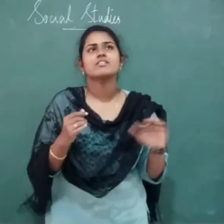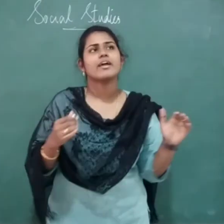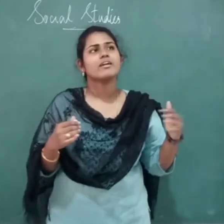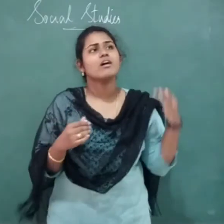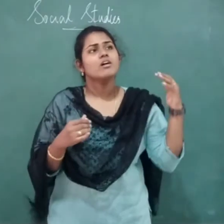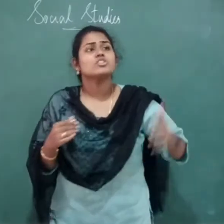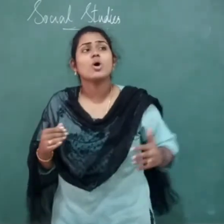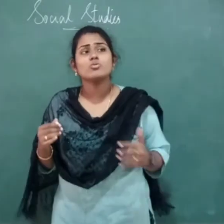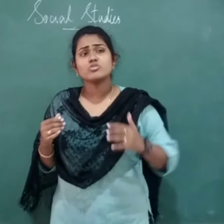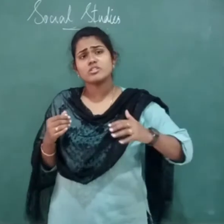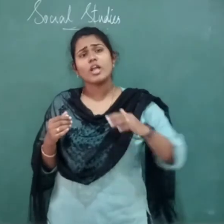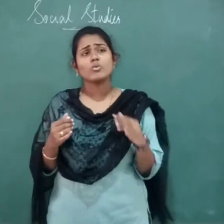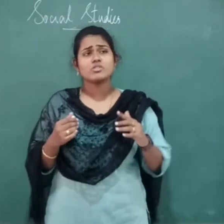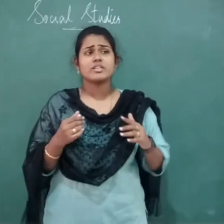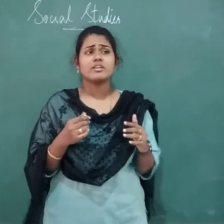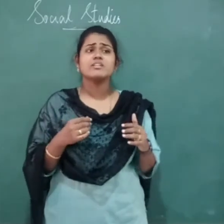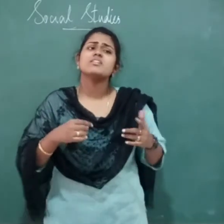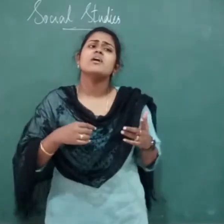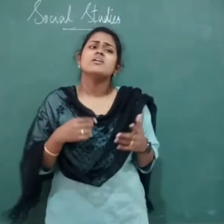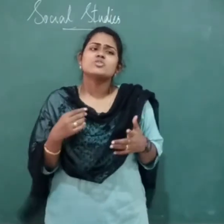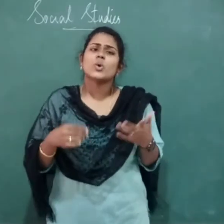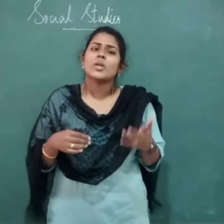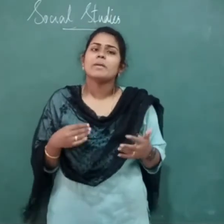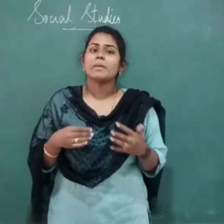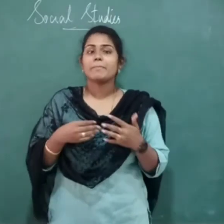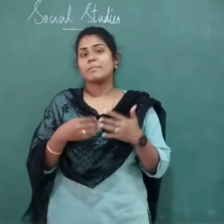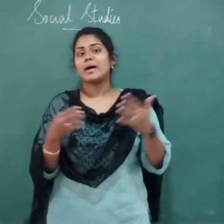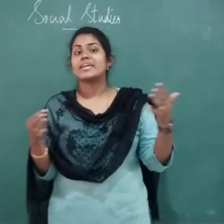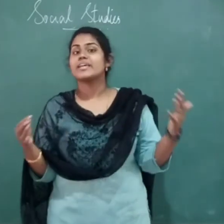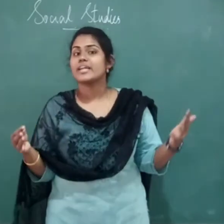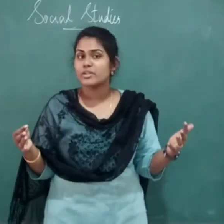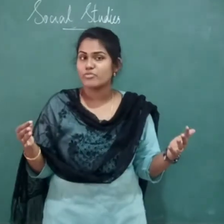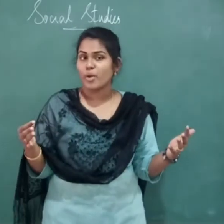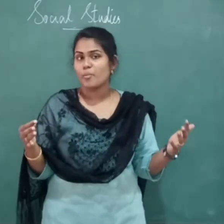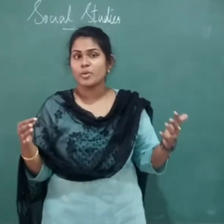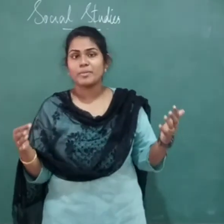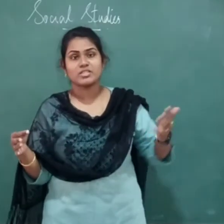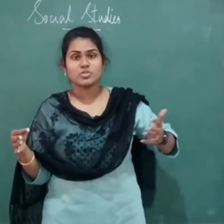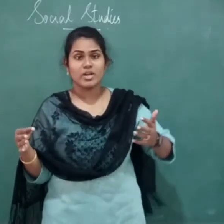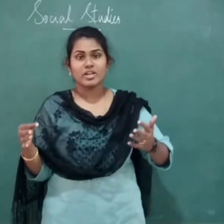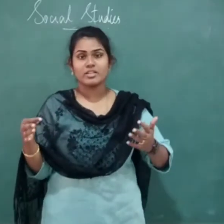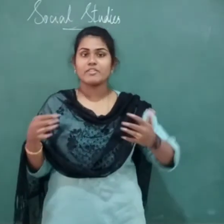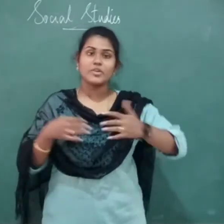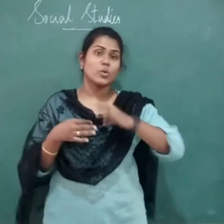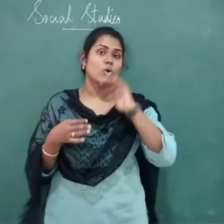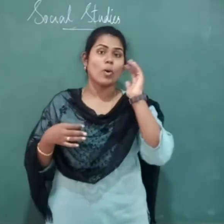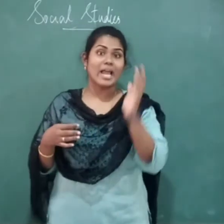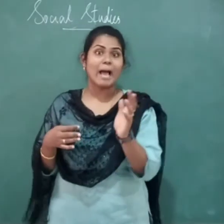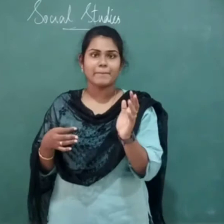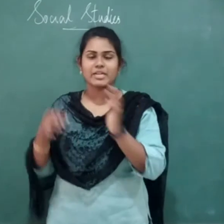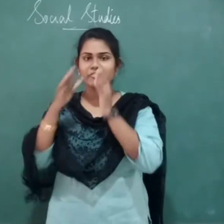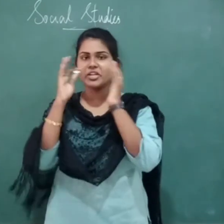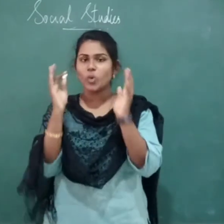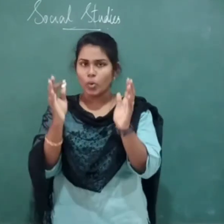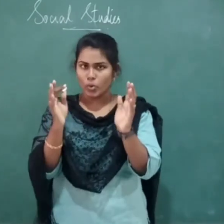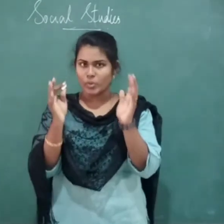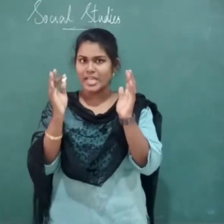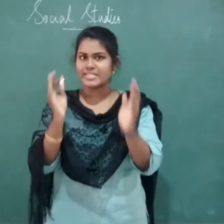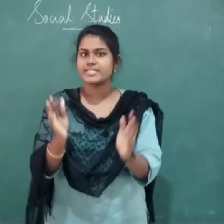like thousand and thousand years, slowly people migrated from one place to another. We don't know what happened. We don't know. That's the